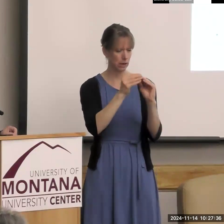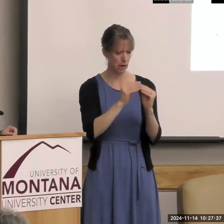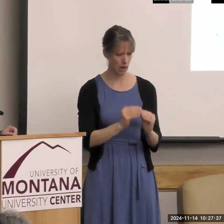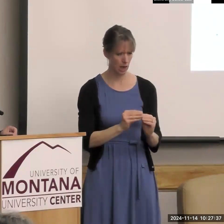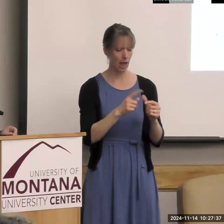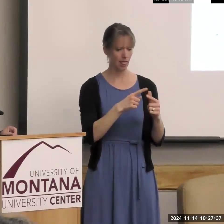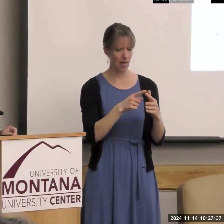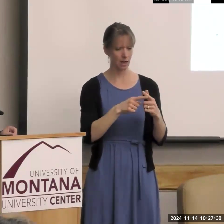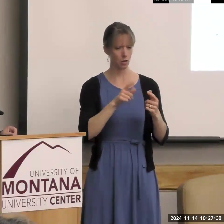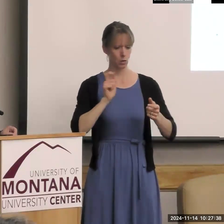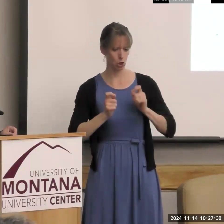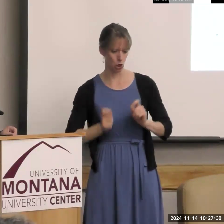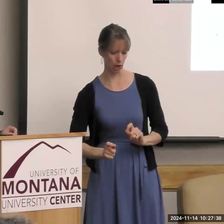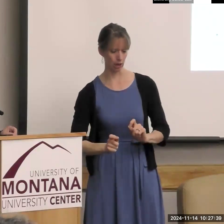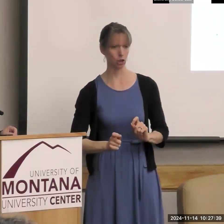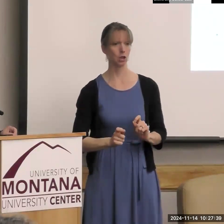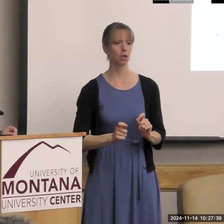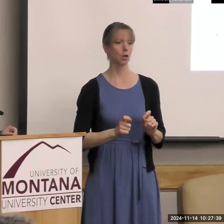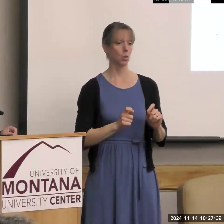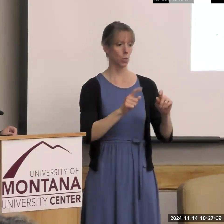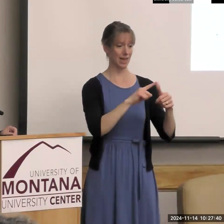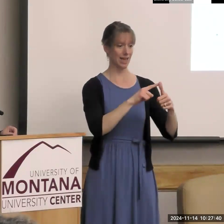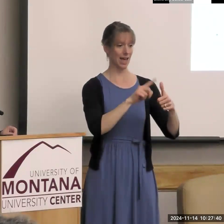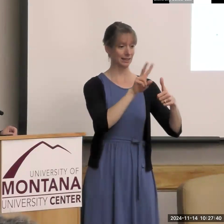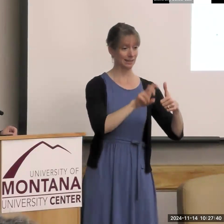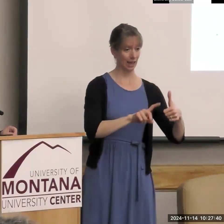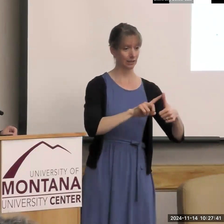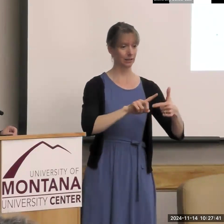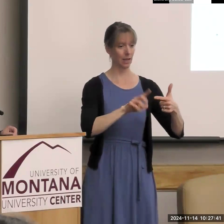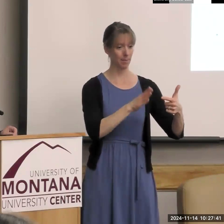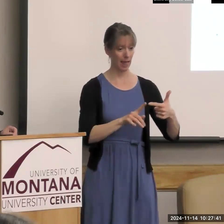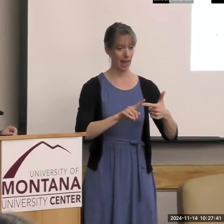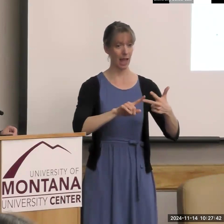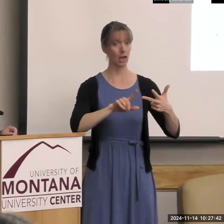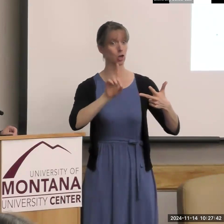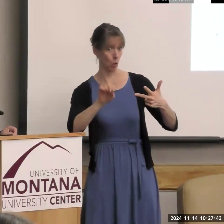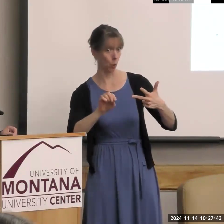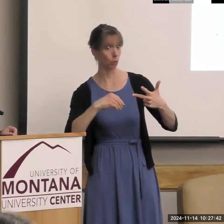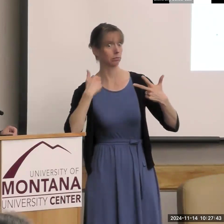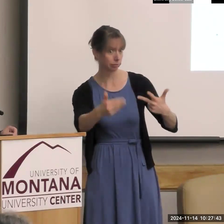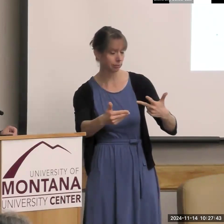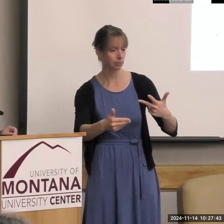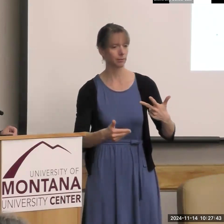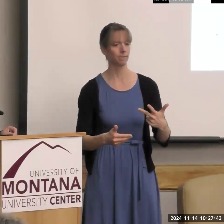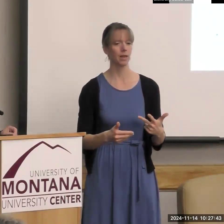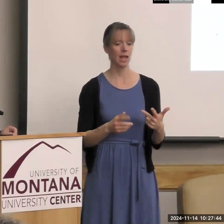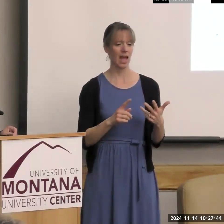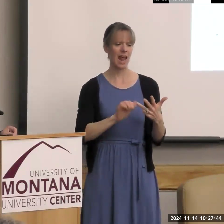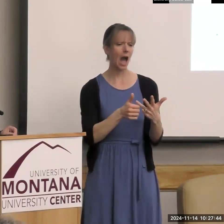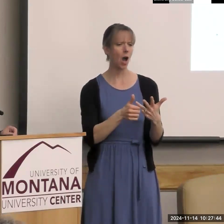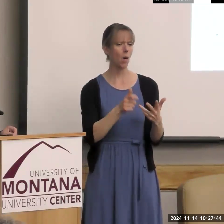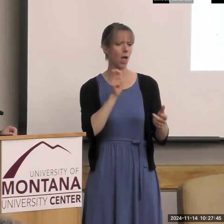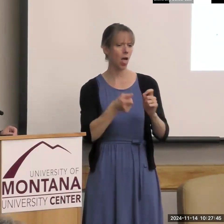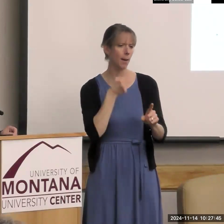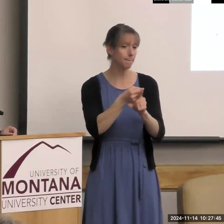enact change. So we assess, we plan, we do, right? If you're going to plan, you better do. We measure the impact.